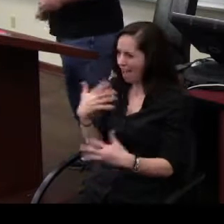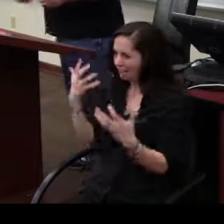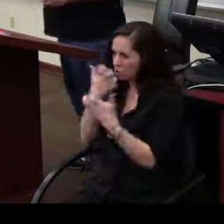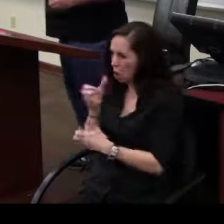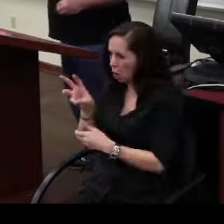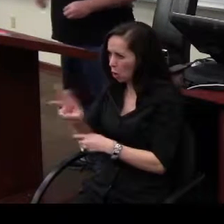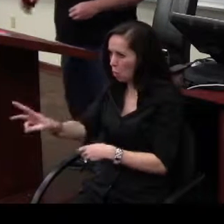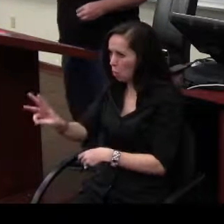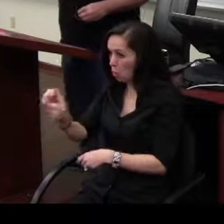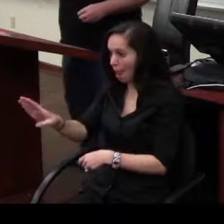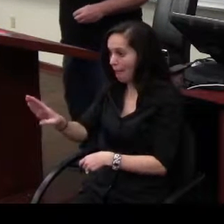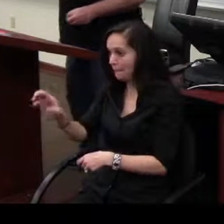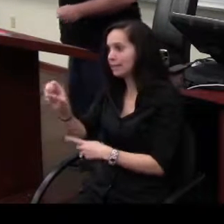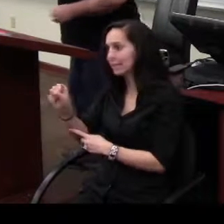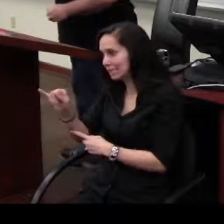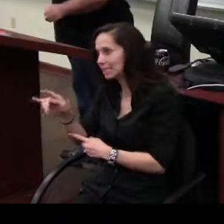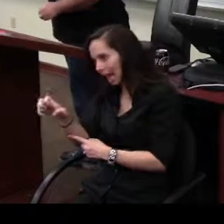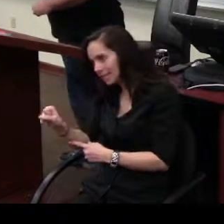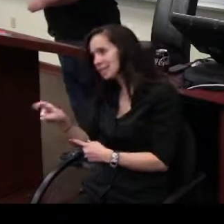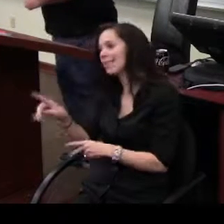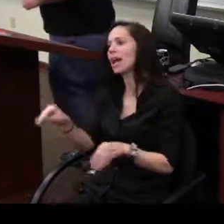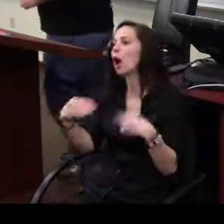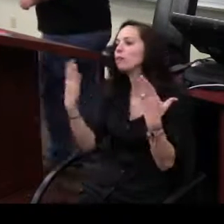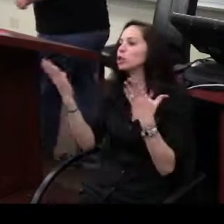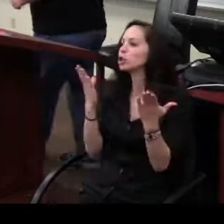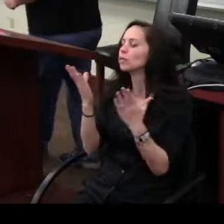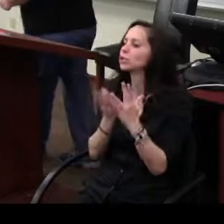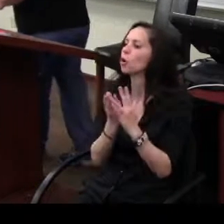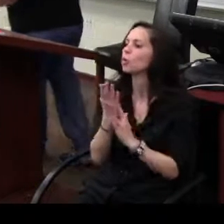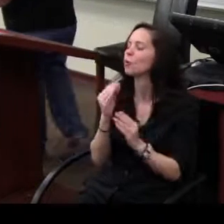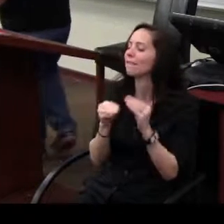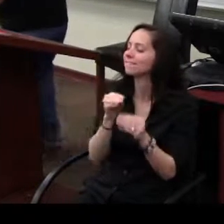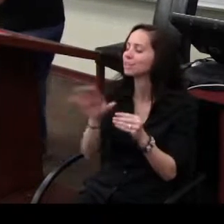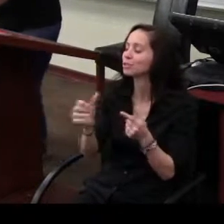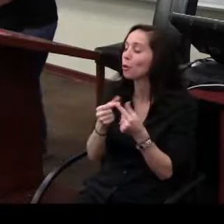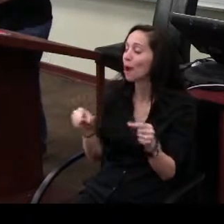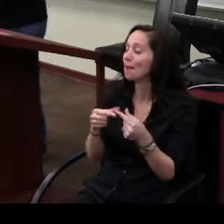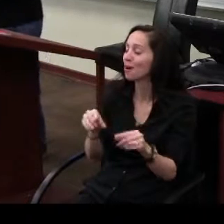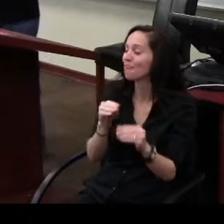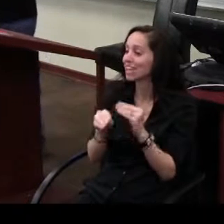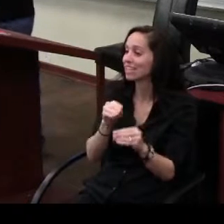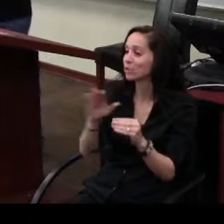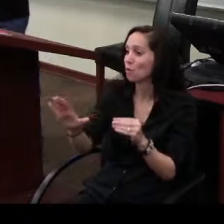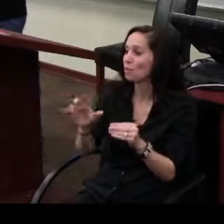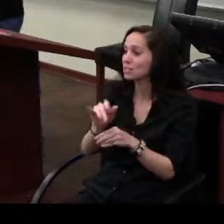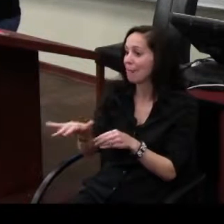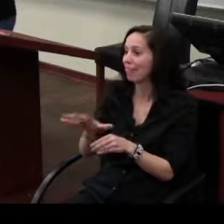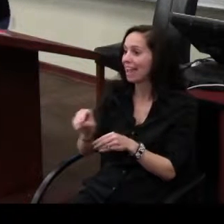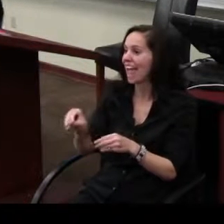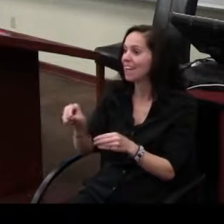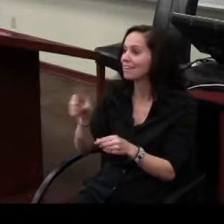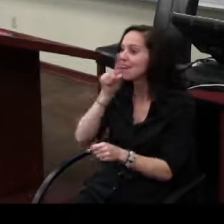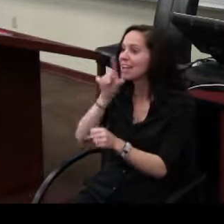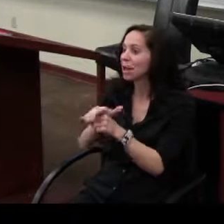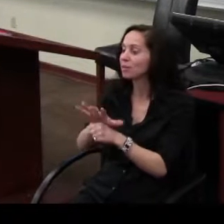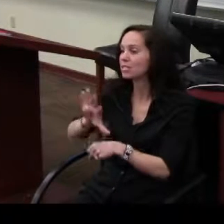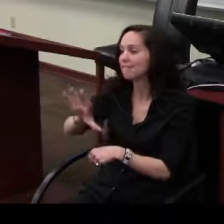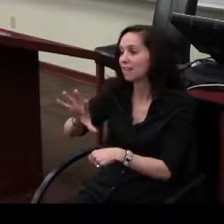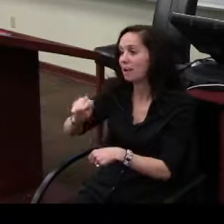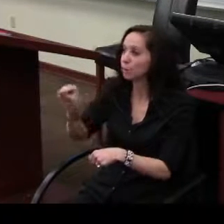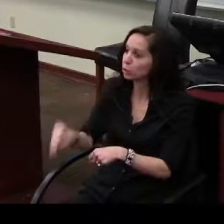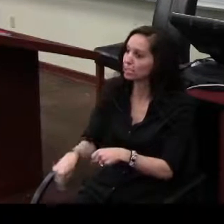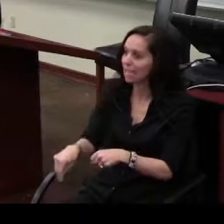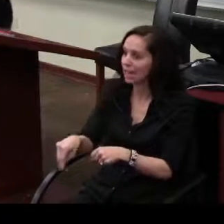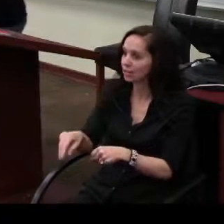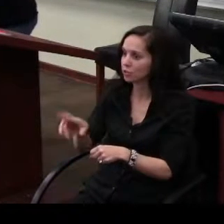dark web sites, where they offer services to go through and fix your grammar, fix your spelling, and they guarantee a 5% increase in click rate